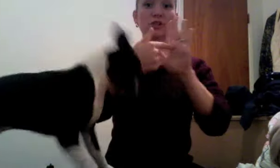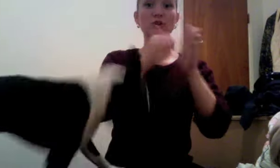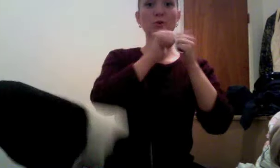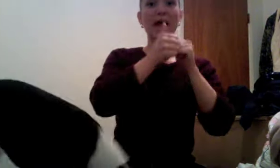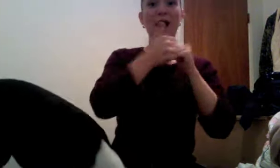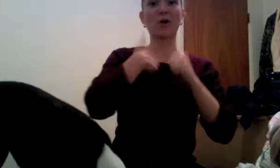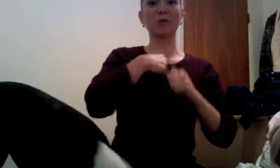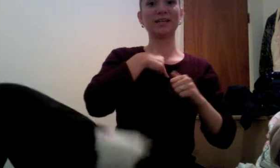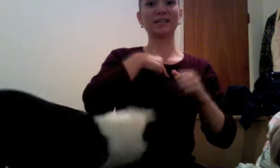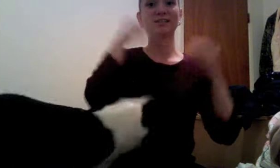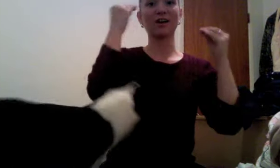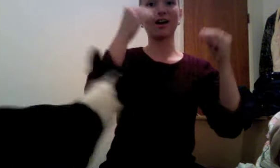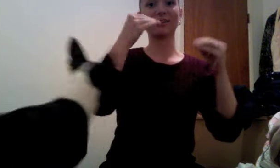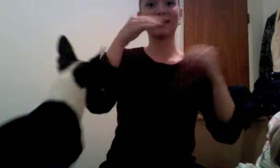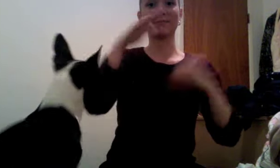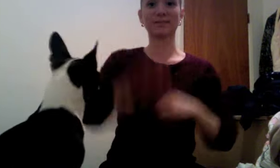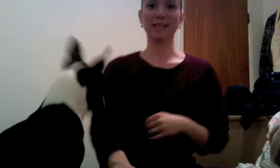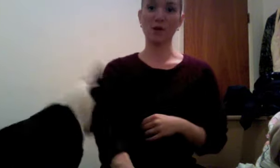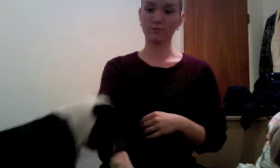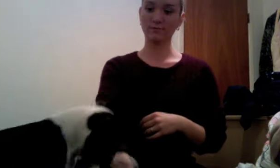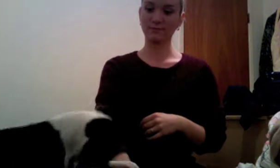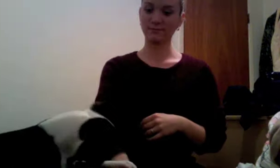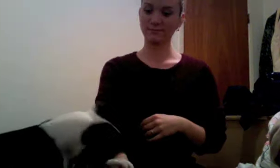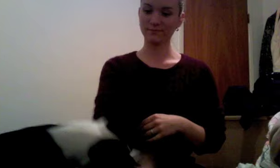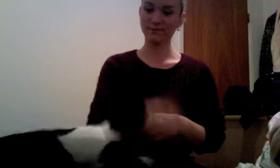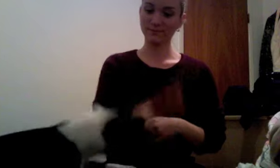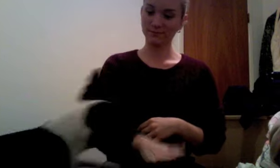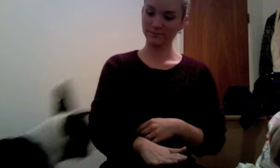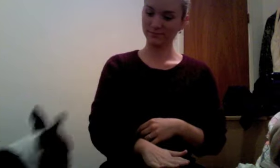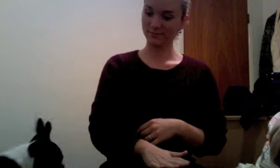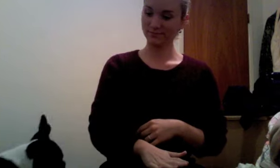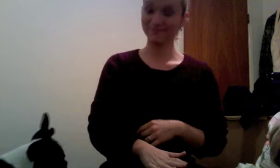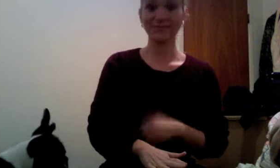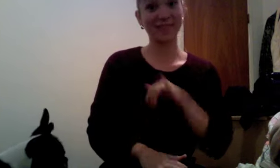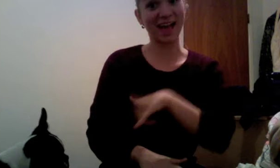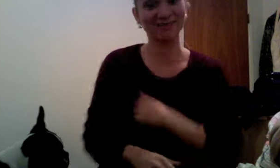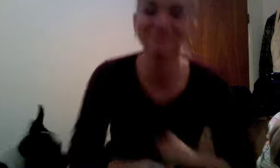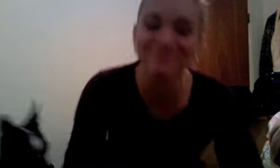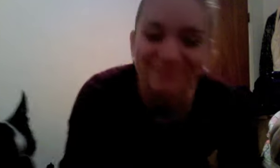you how we taught them down. That.